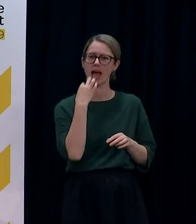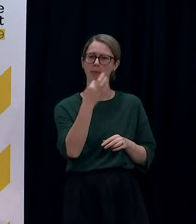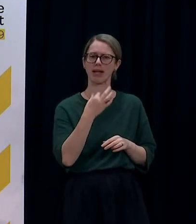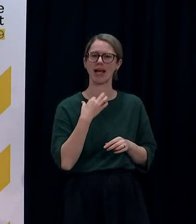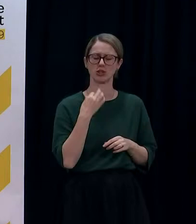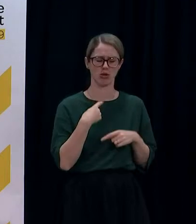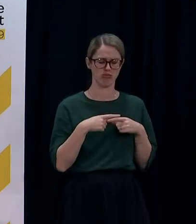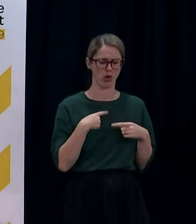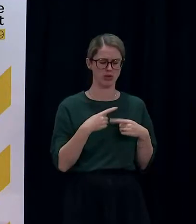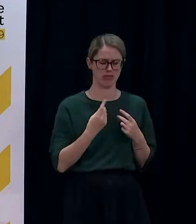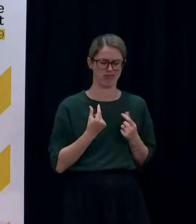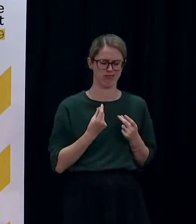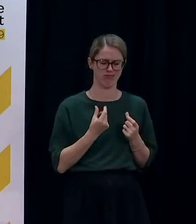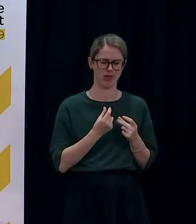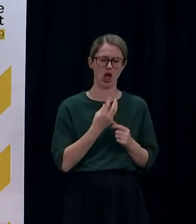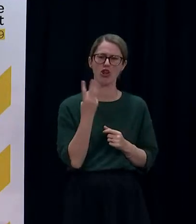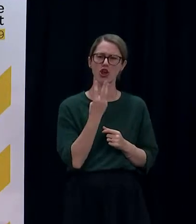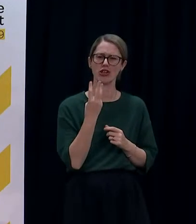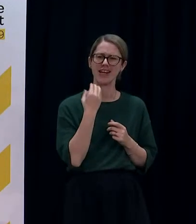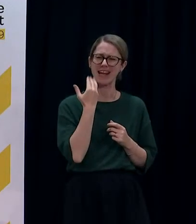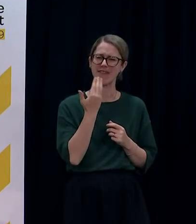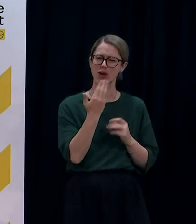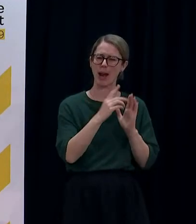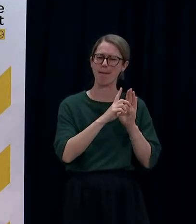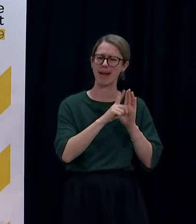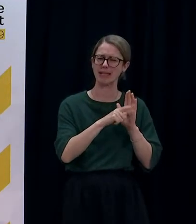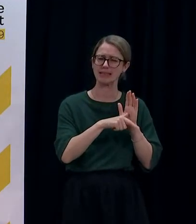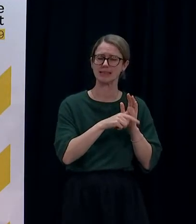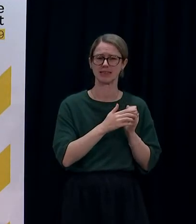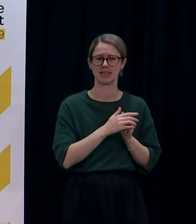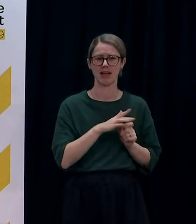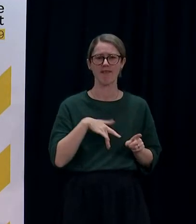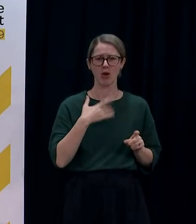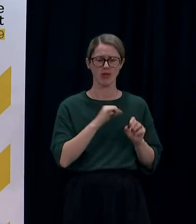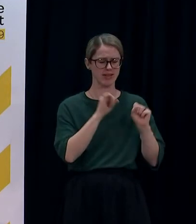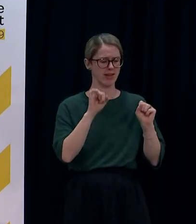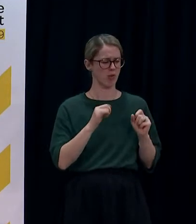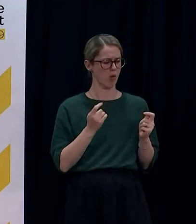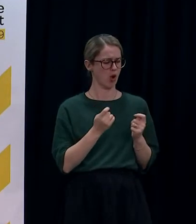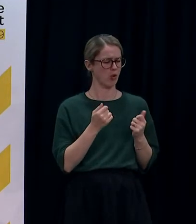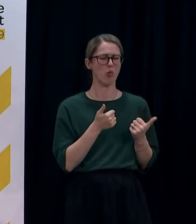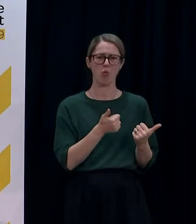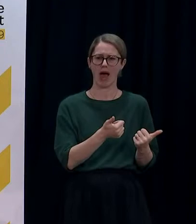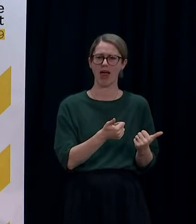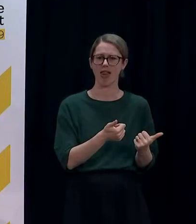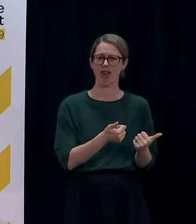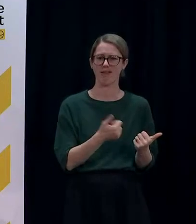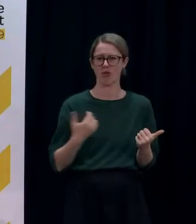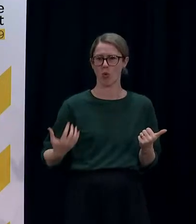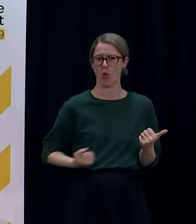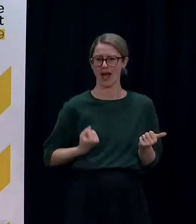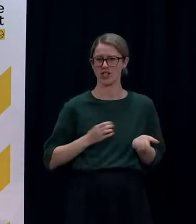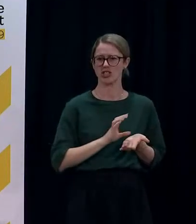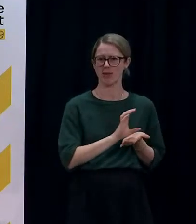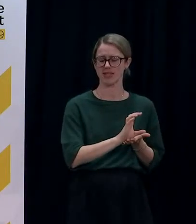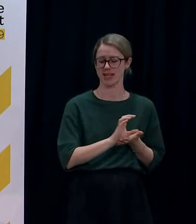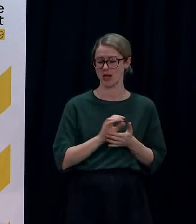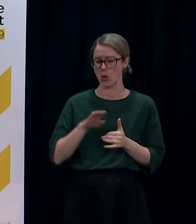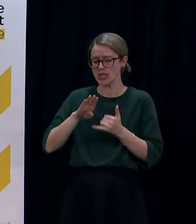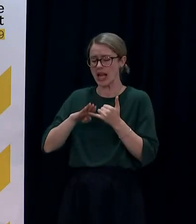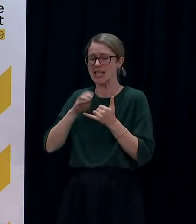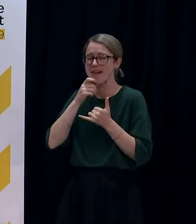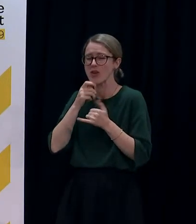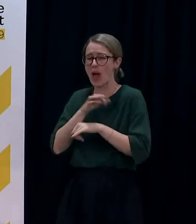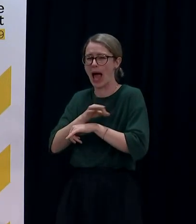were being processed at the rate of 13 per minute. So I think actually the system has worked well. We were in the last few